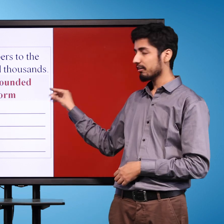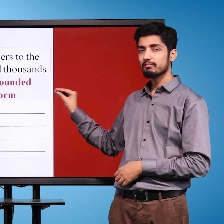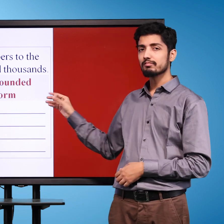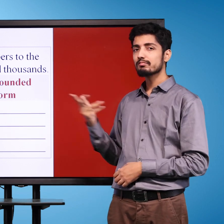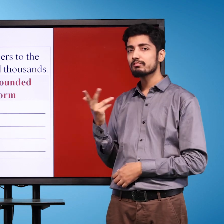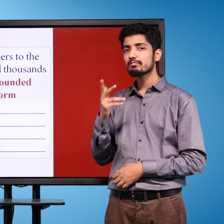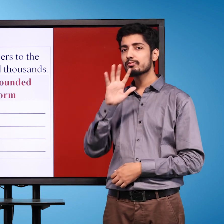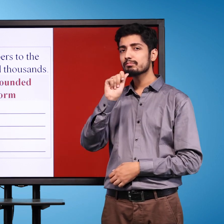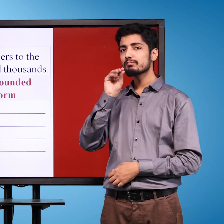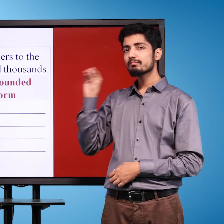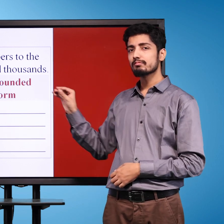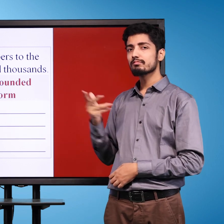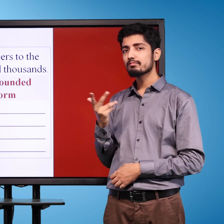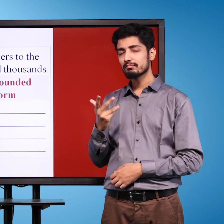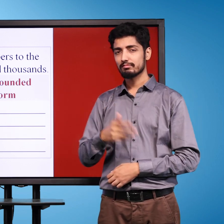Rounded form dash.